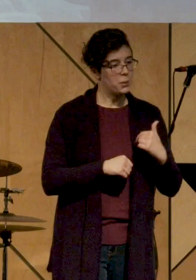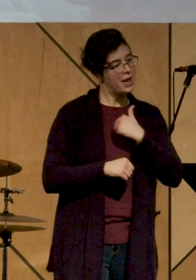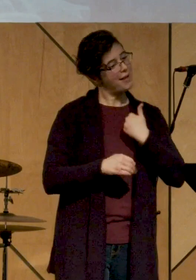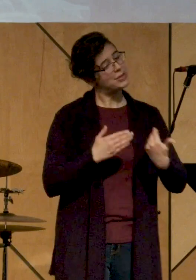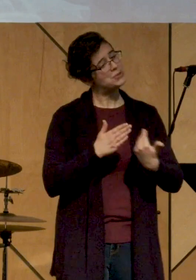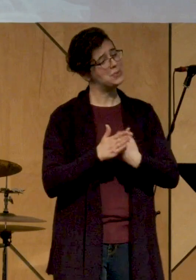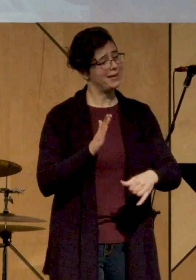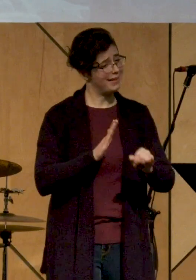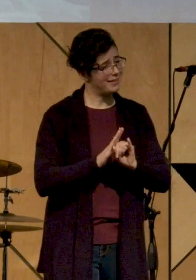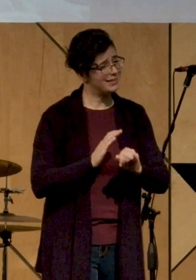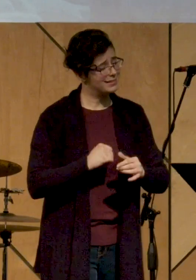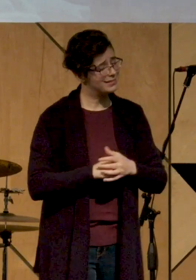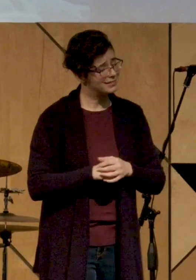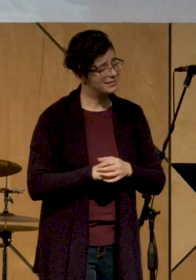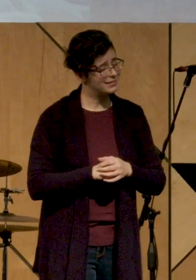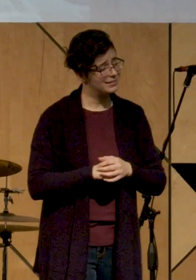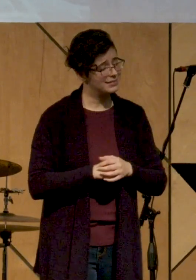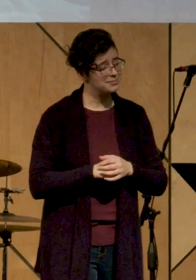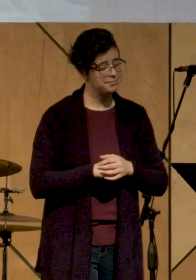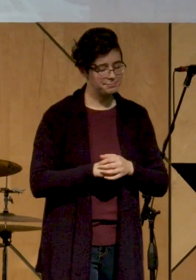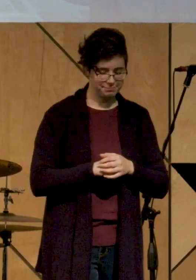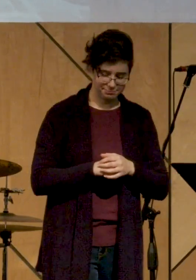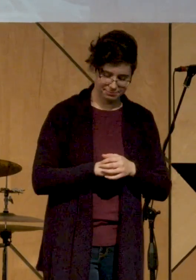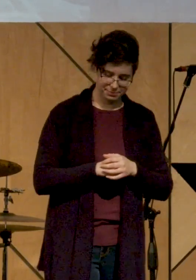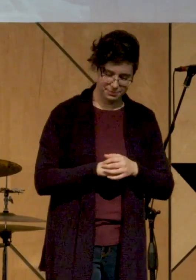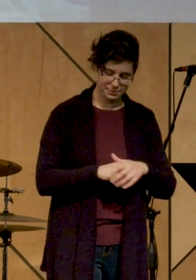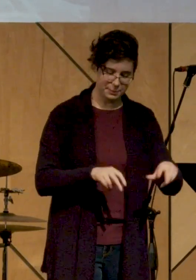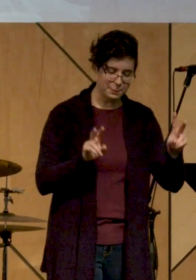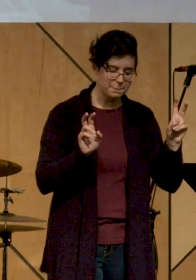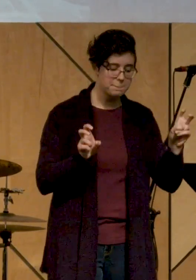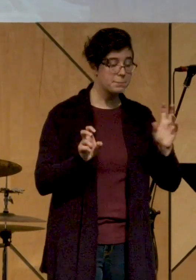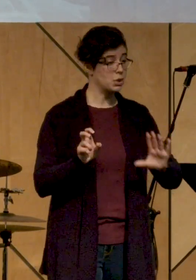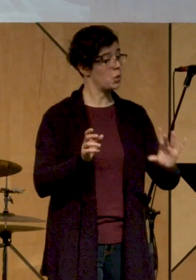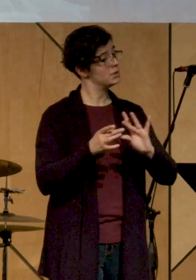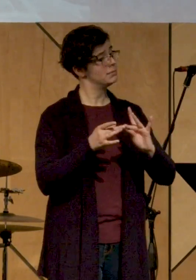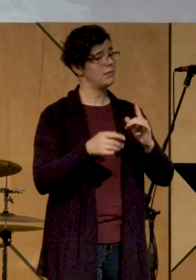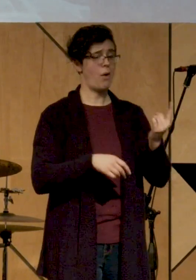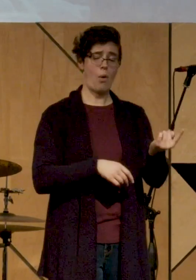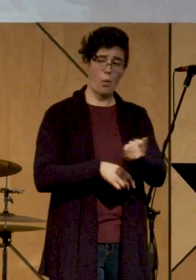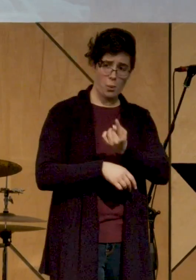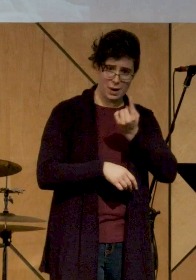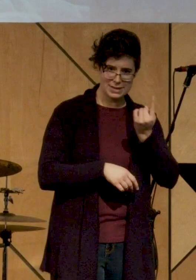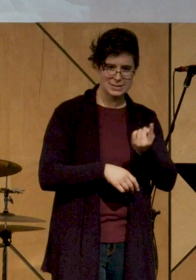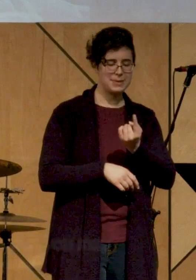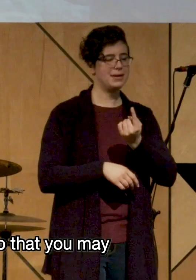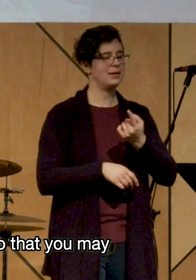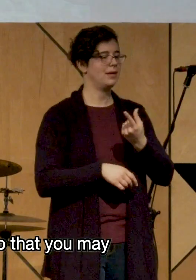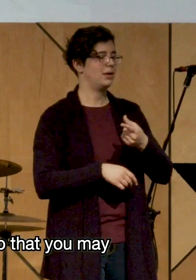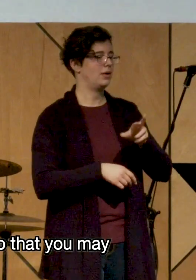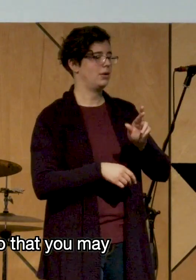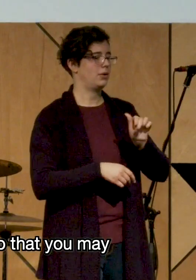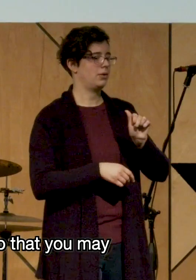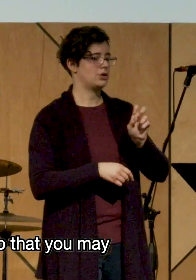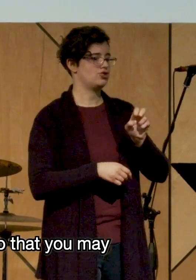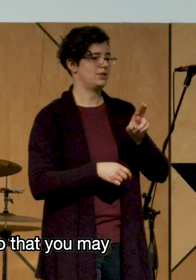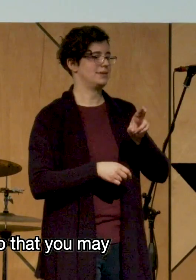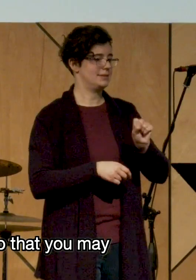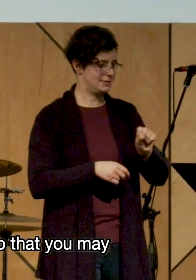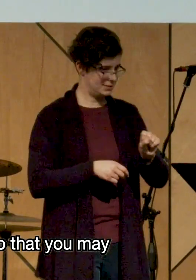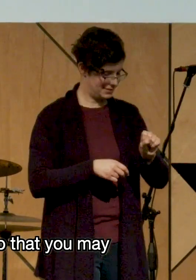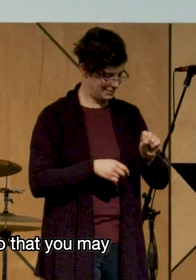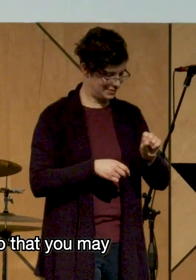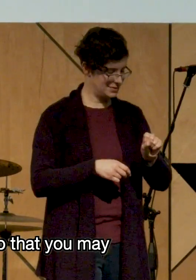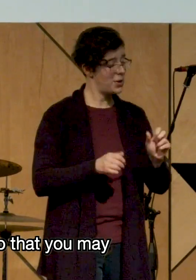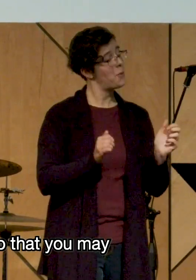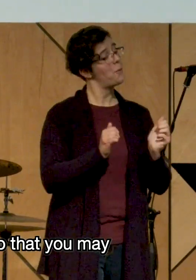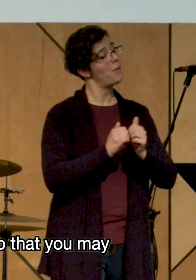identity in Christ. We're told, let your speech always be gracious,